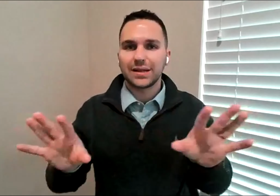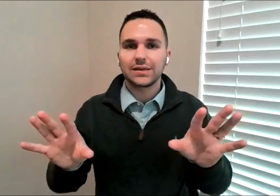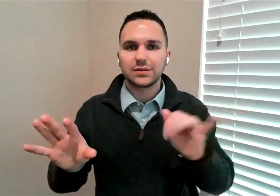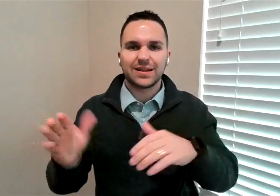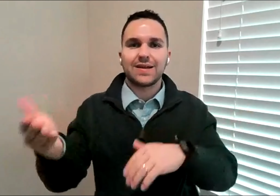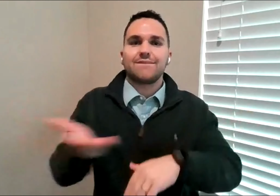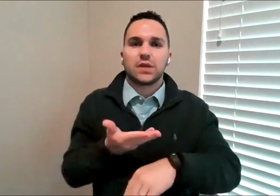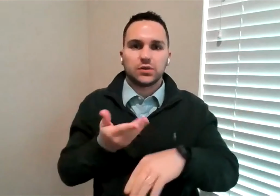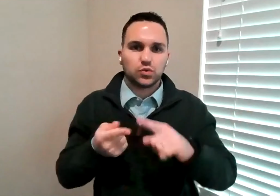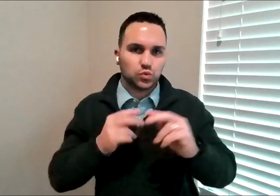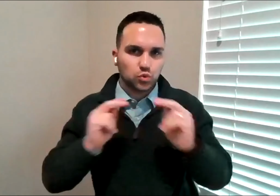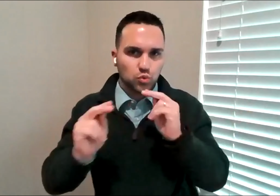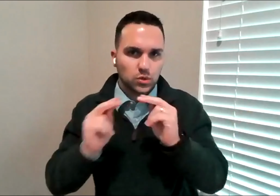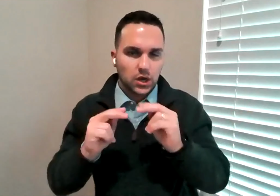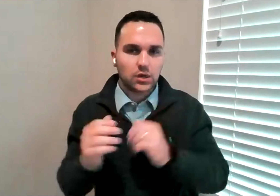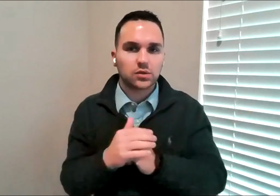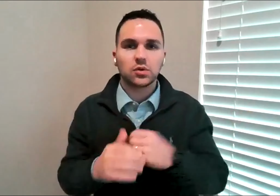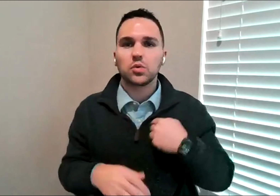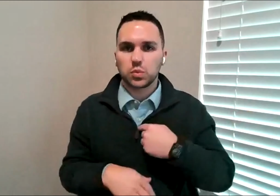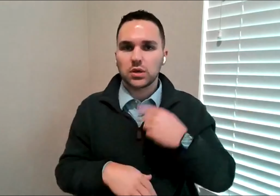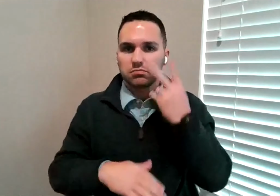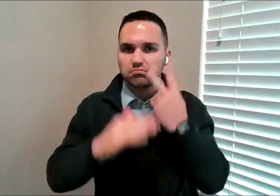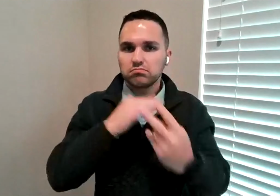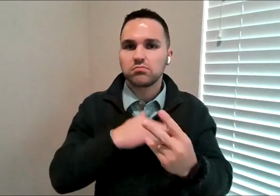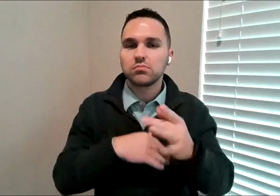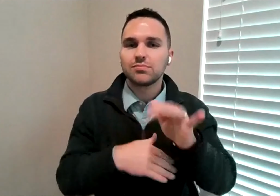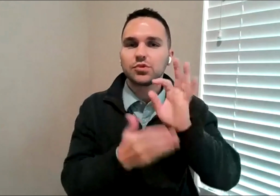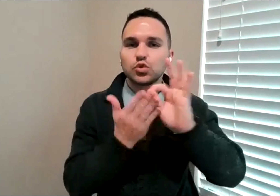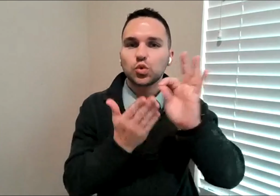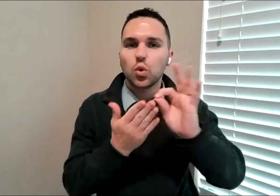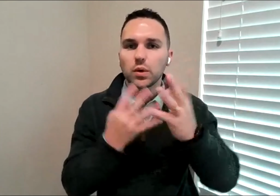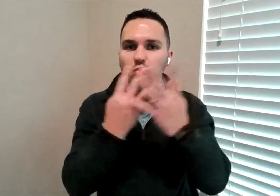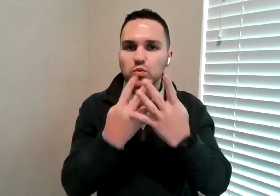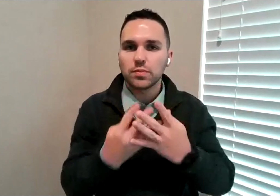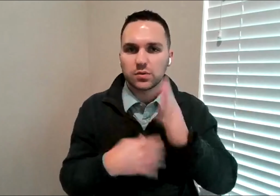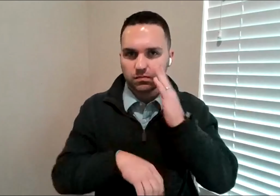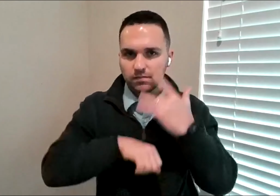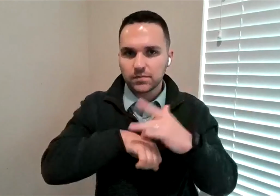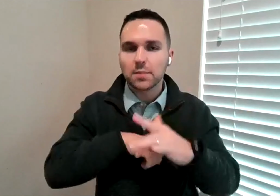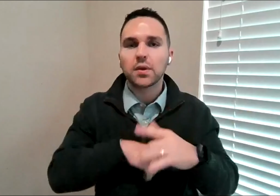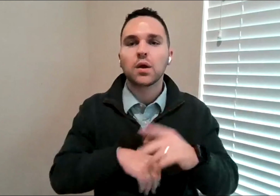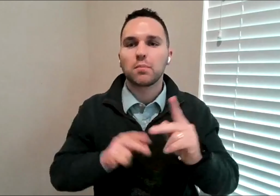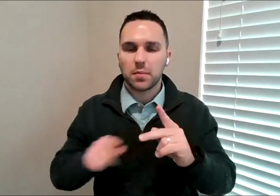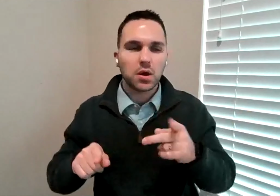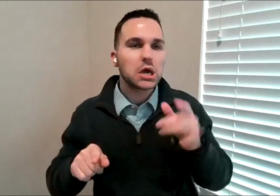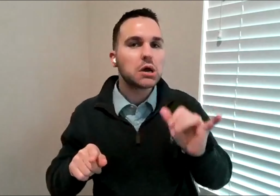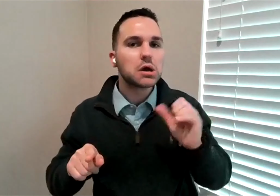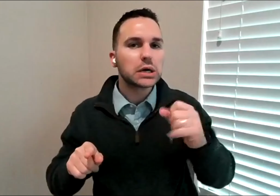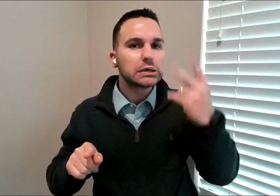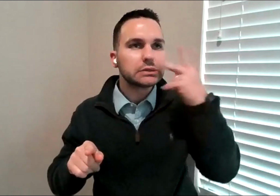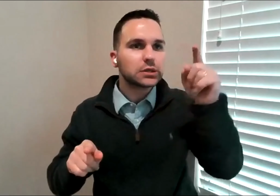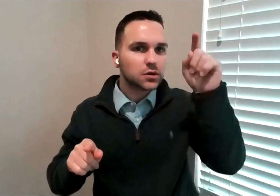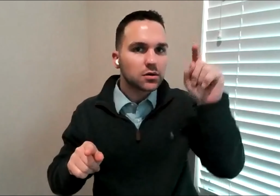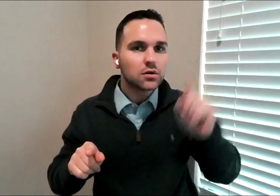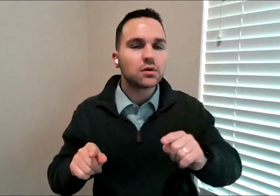We anticipate that the scoring rubric will be public. The people of Colorado will be able to see how we're scoring applications that will all be in the